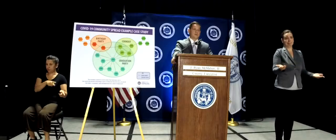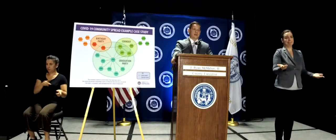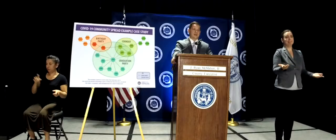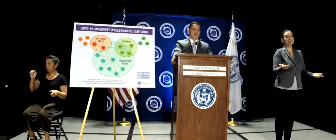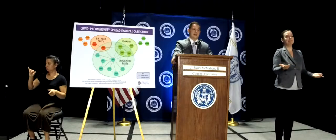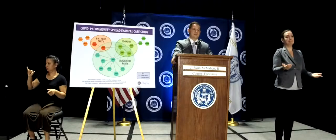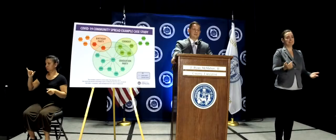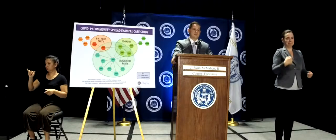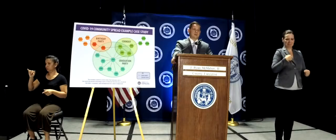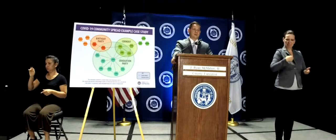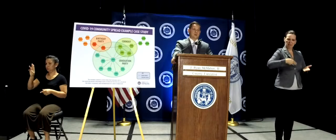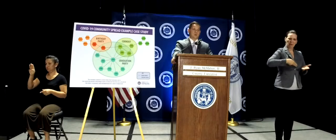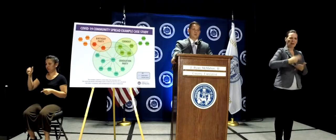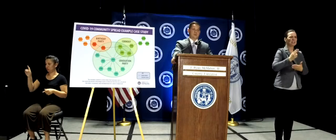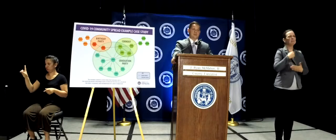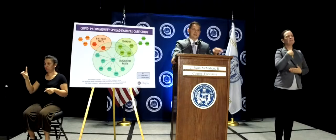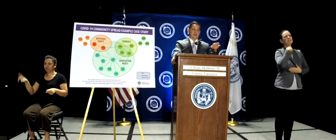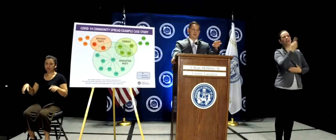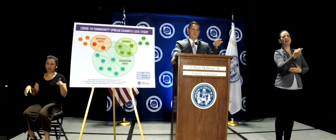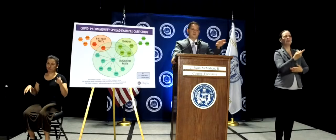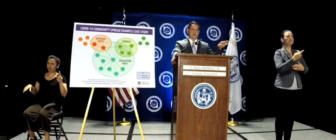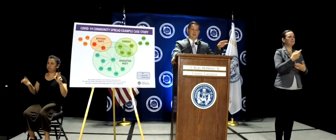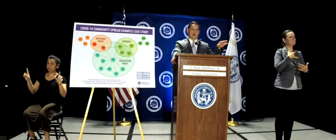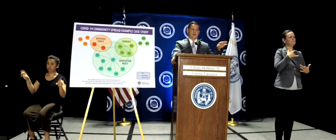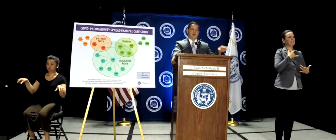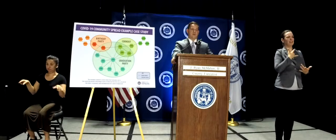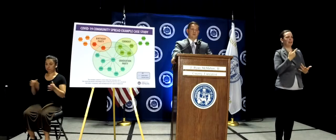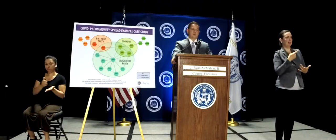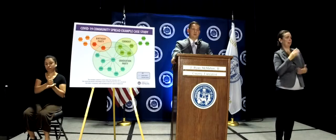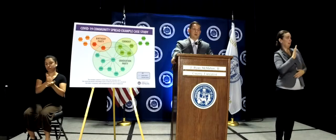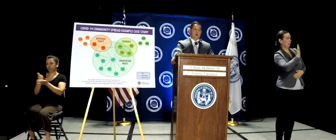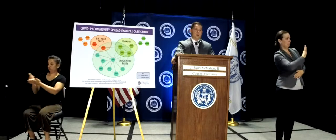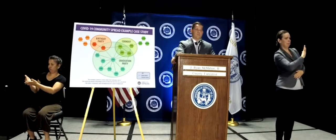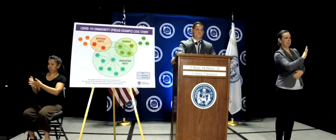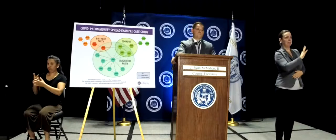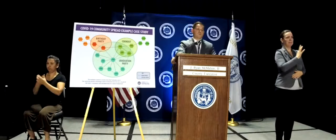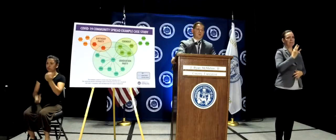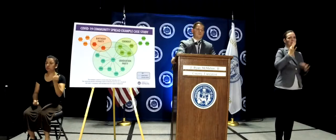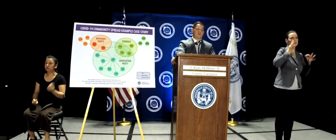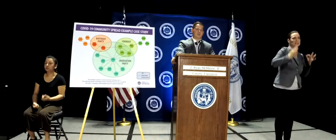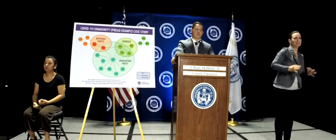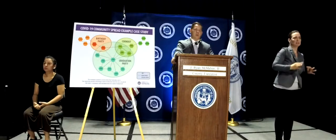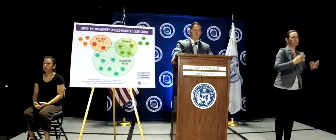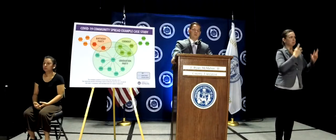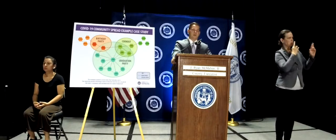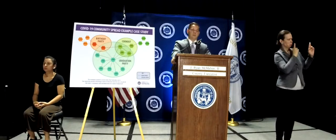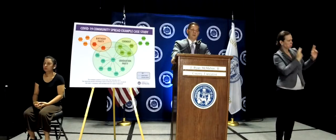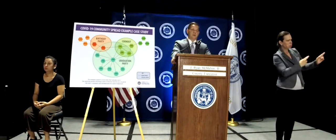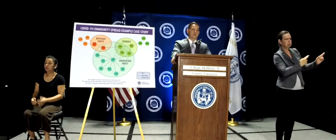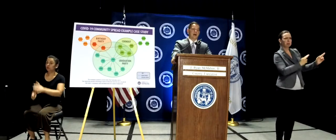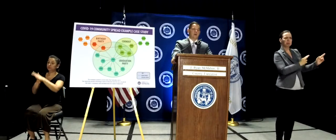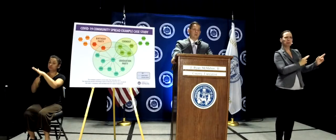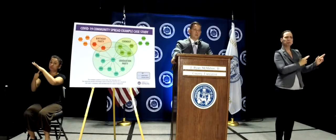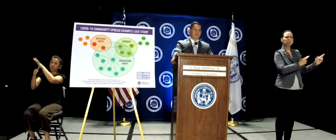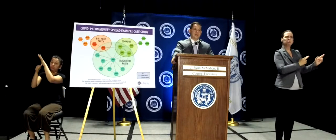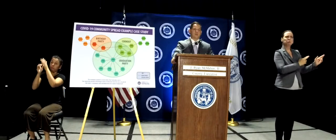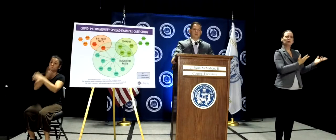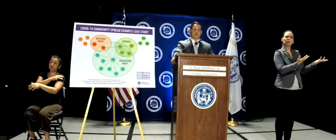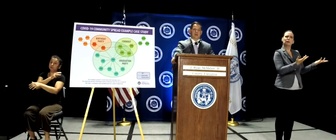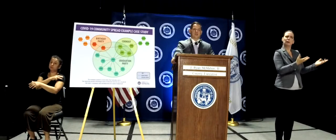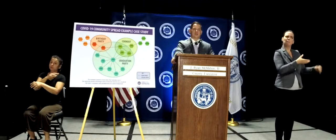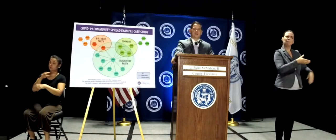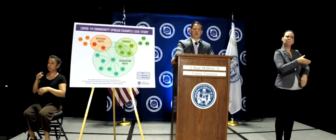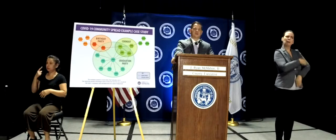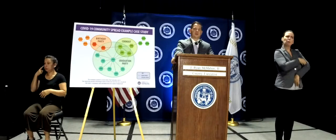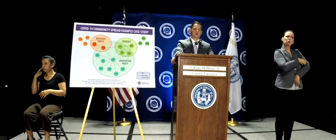really second-guessed those executives at the higher levels. I've given them the benefit of the doubt